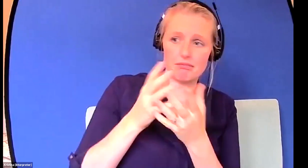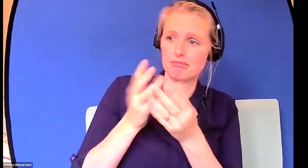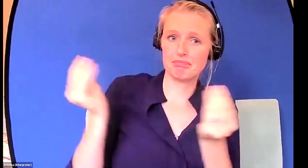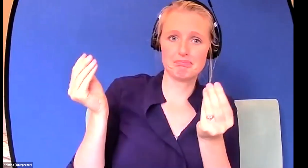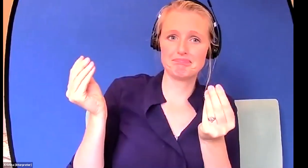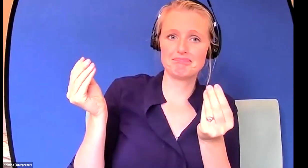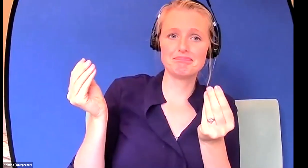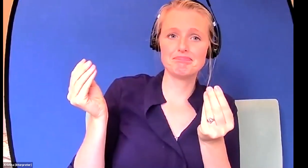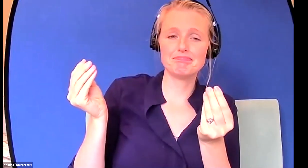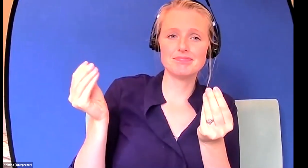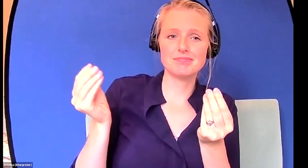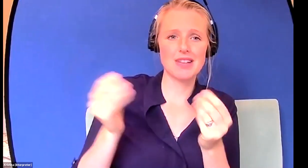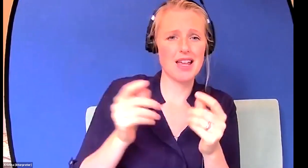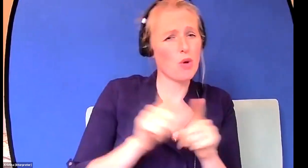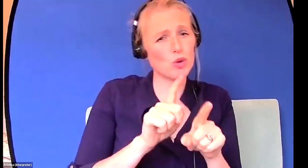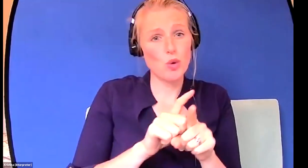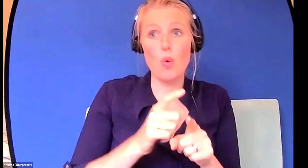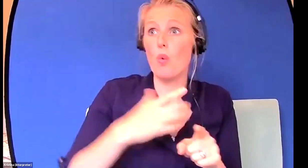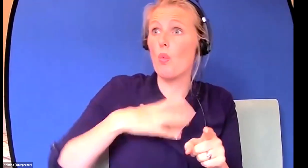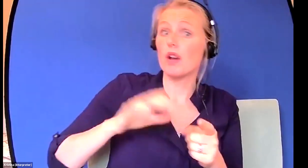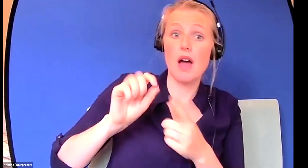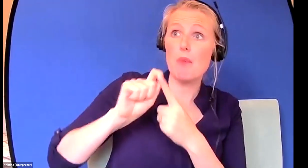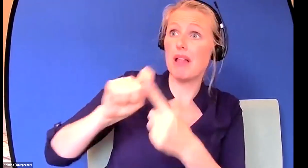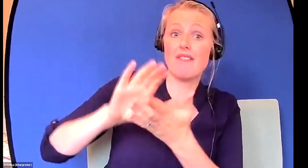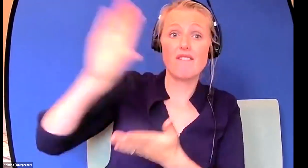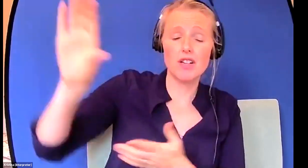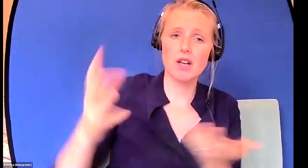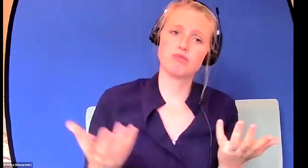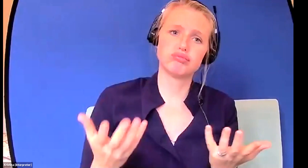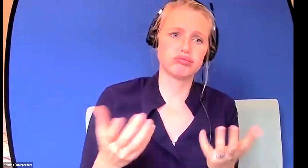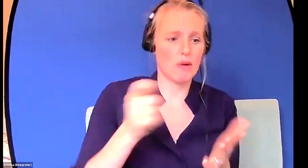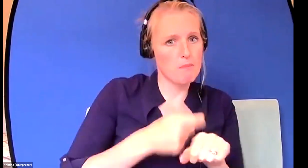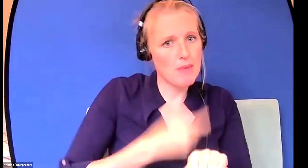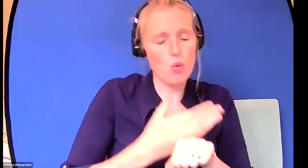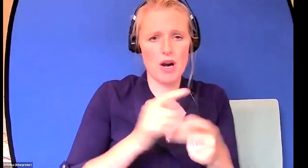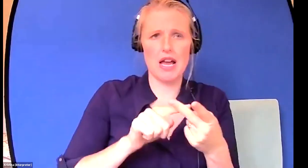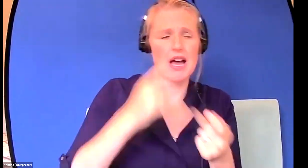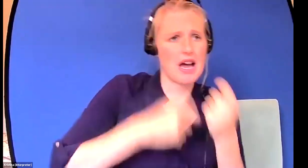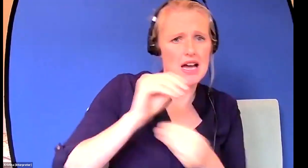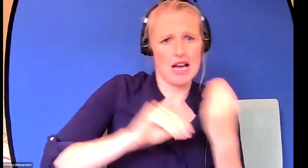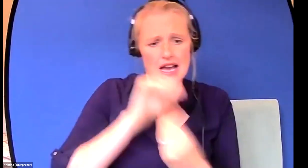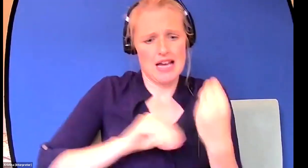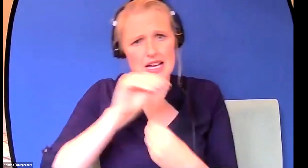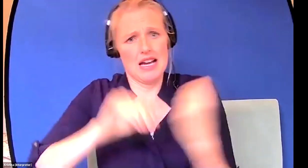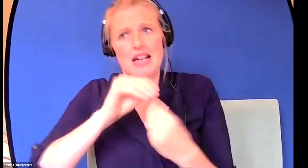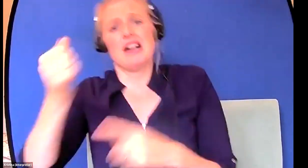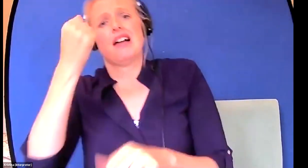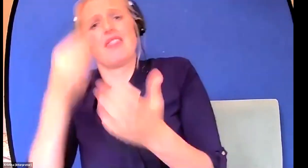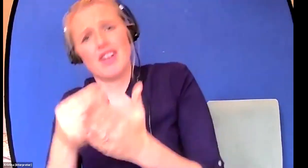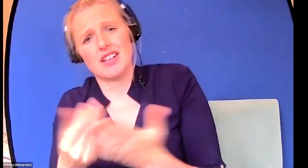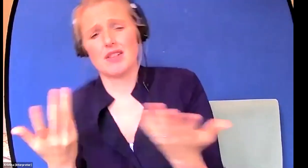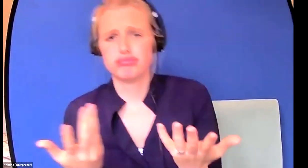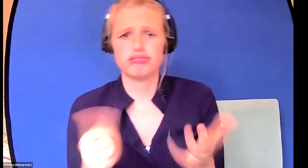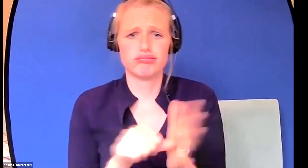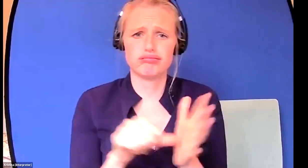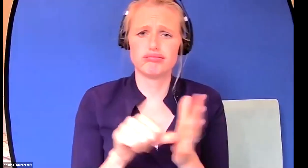hoops organisations need to jump through to secure it, of course, remain. And I think more generally, then, the pandemic